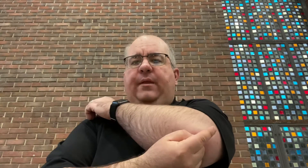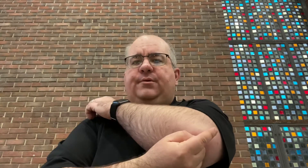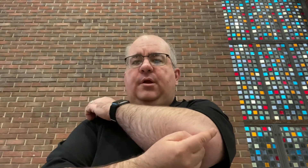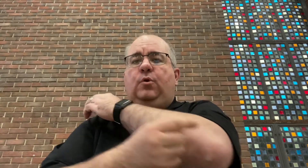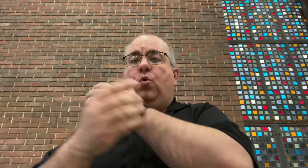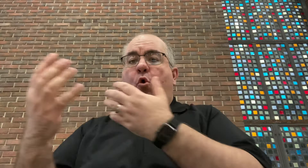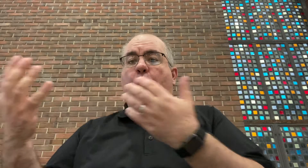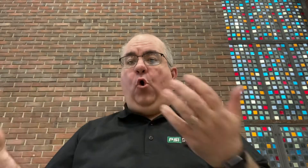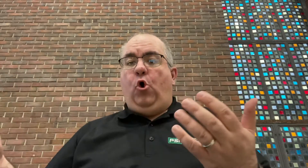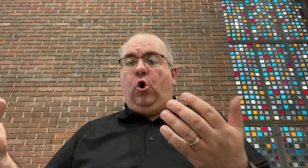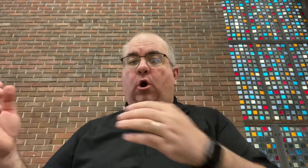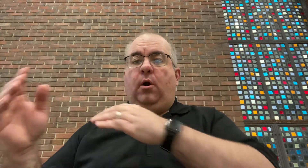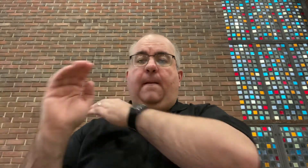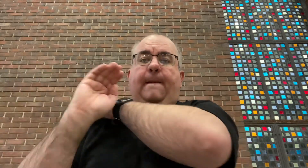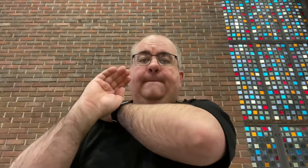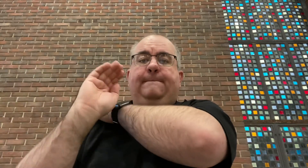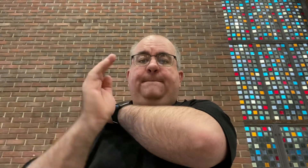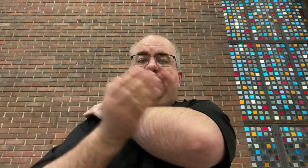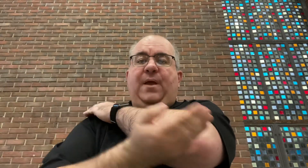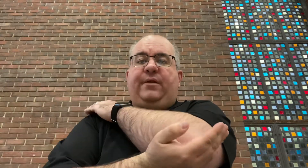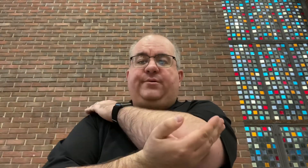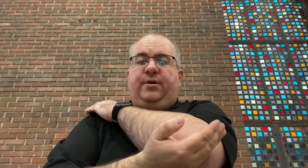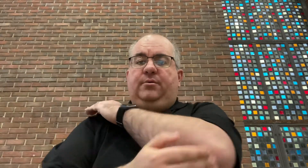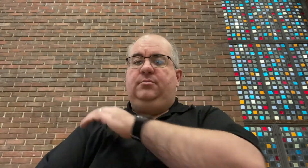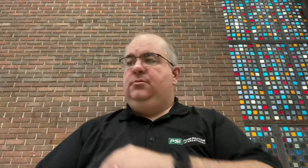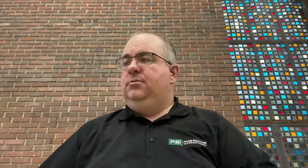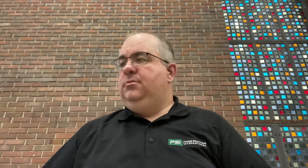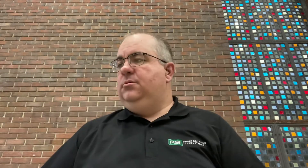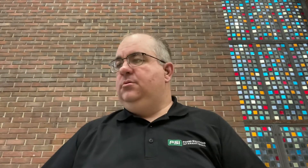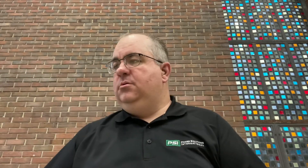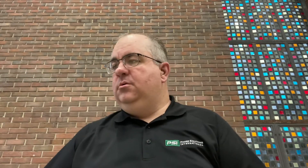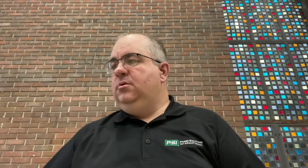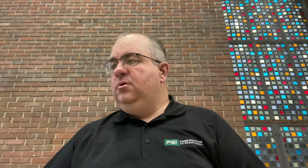Basket. Or basket.